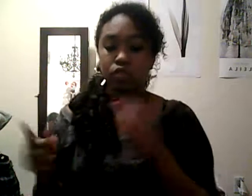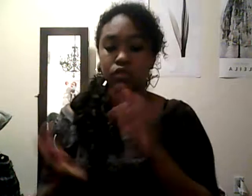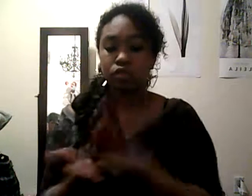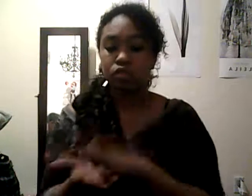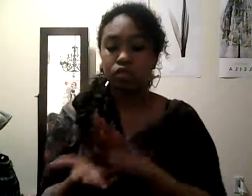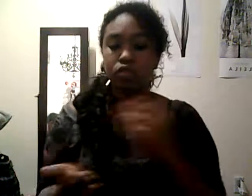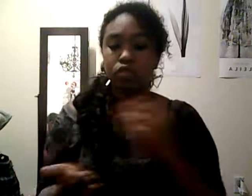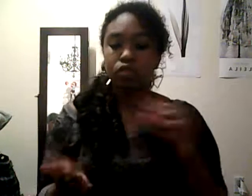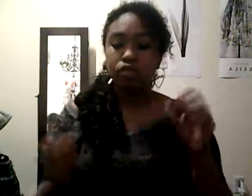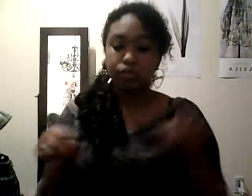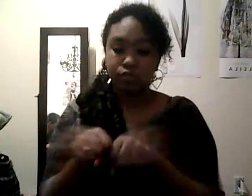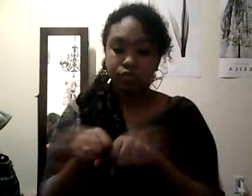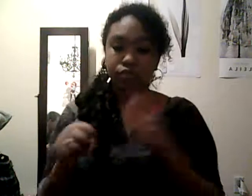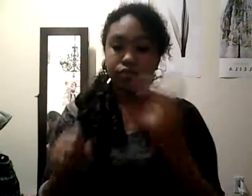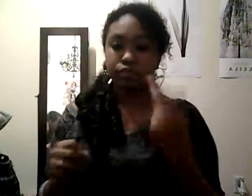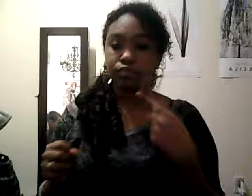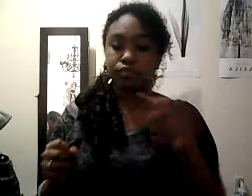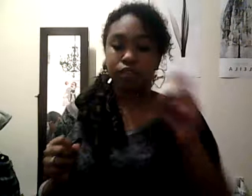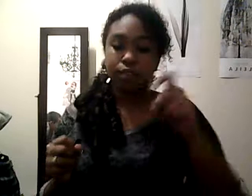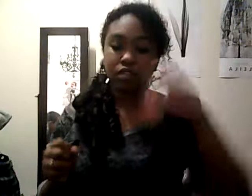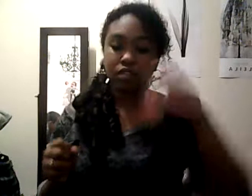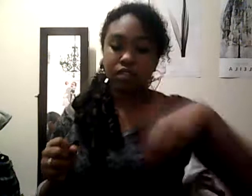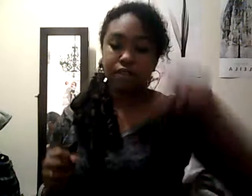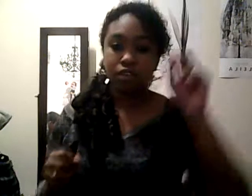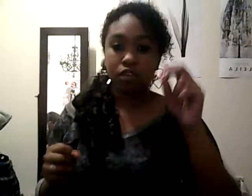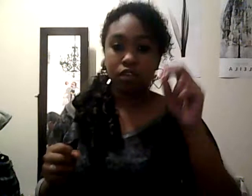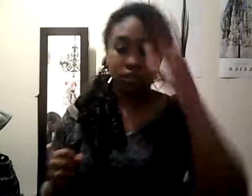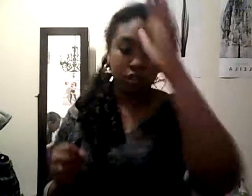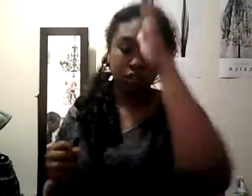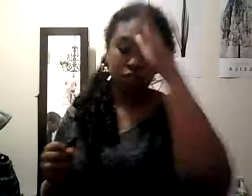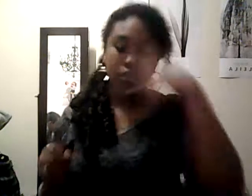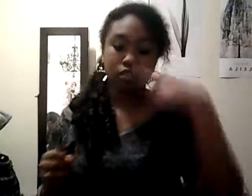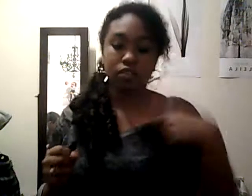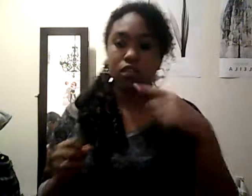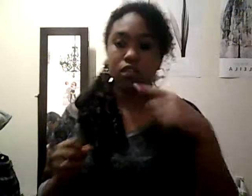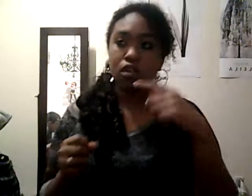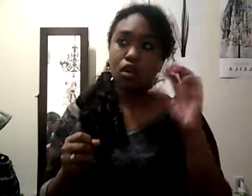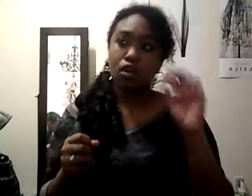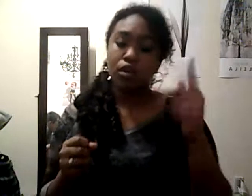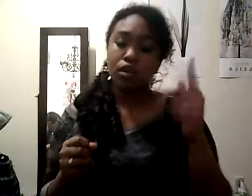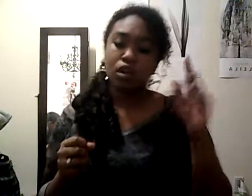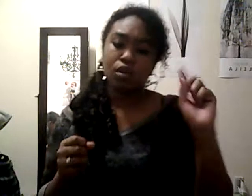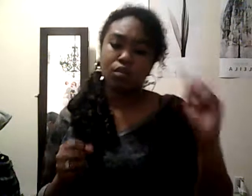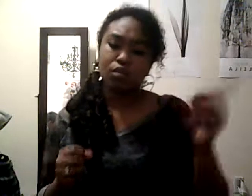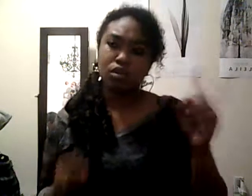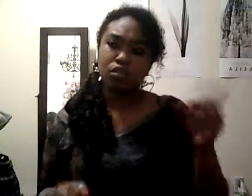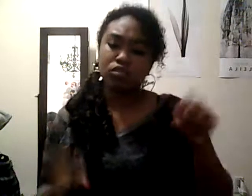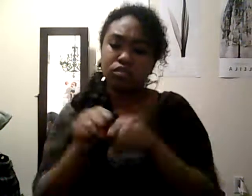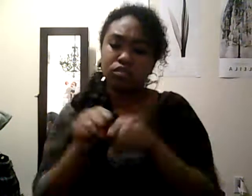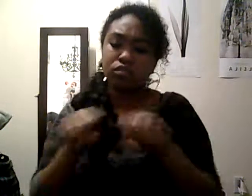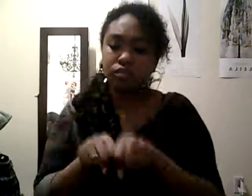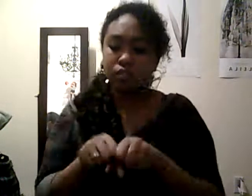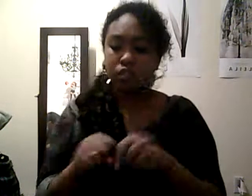It sure was nice of Mayor West to drop the kidnapping charges. It's amazing. All he asked for in return was the key to a Volkswagen Scirocco.